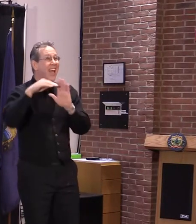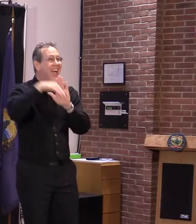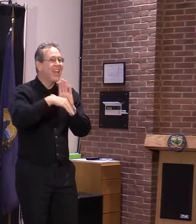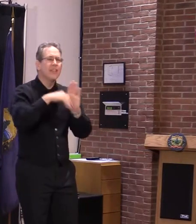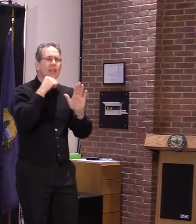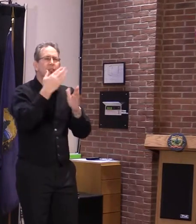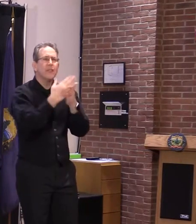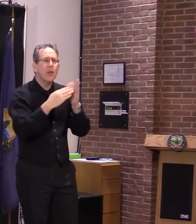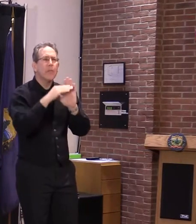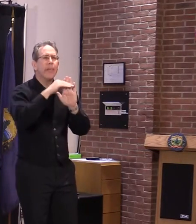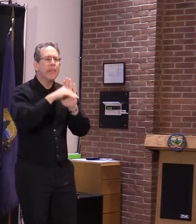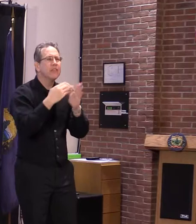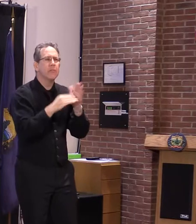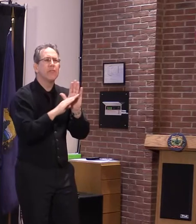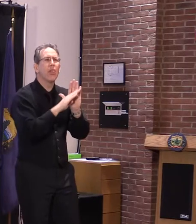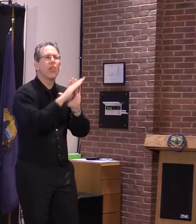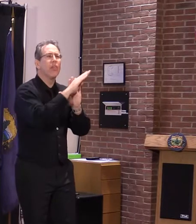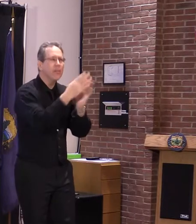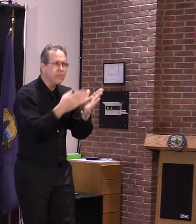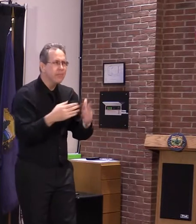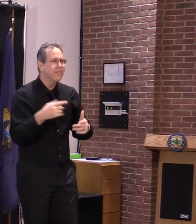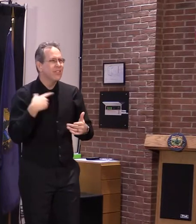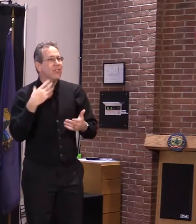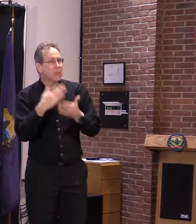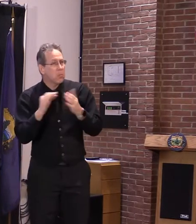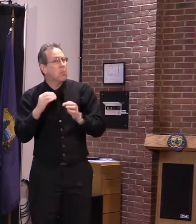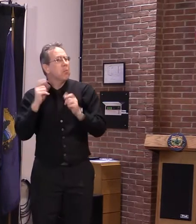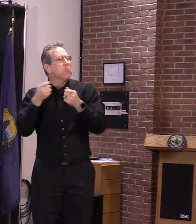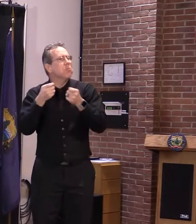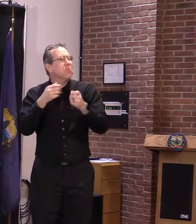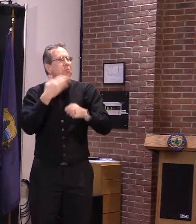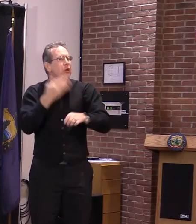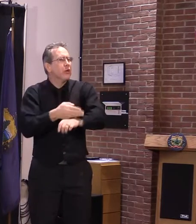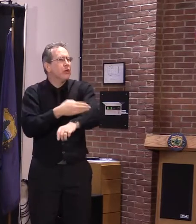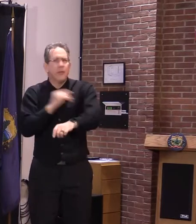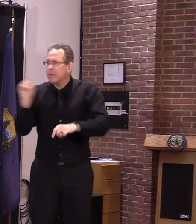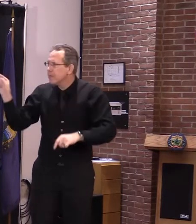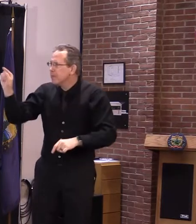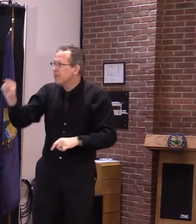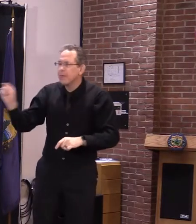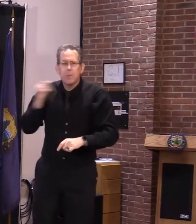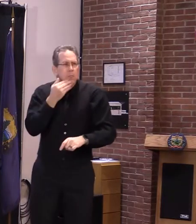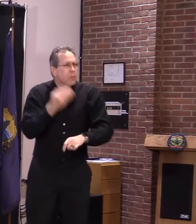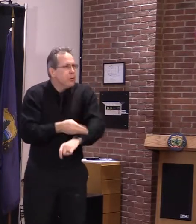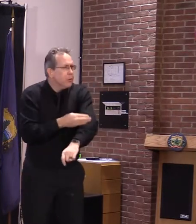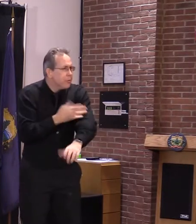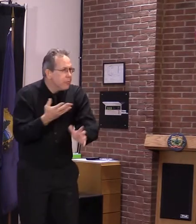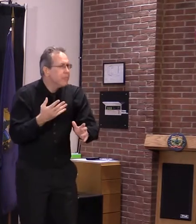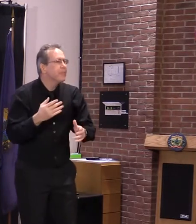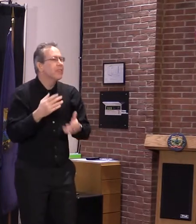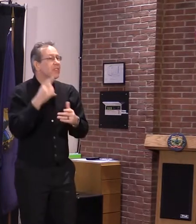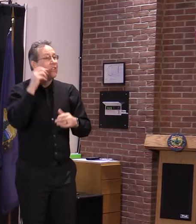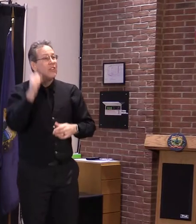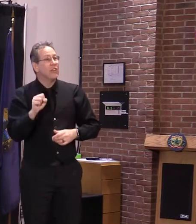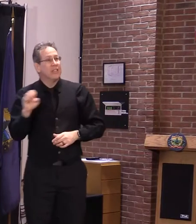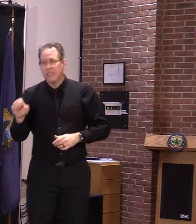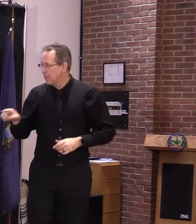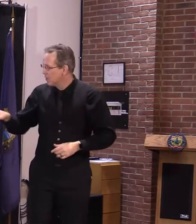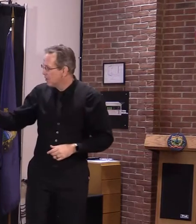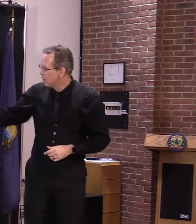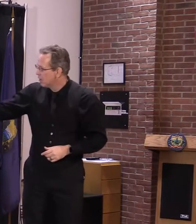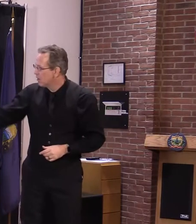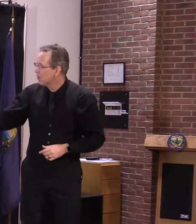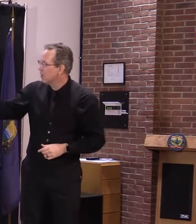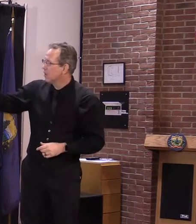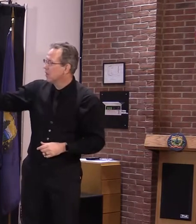very broad improvement across much of the Northeast and Mid-Atlantic. Parts of the country that were hit first with Omicron